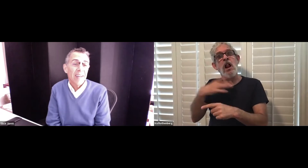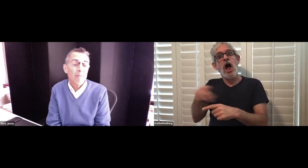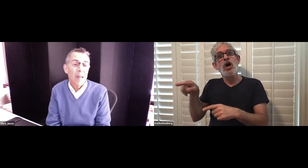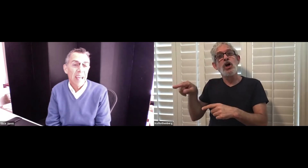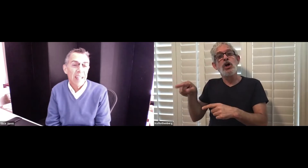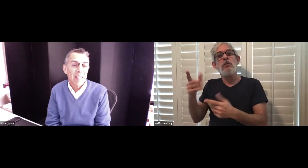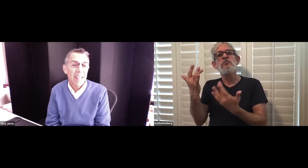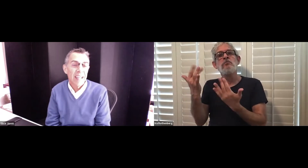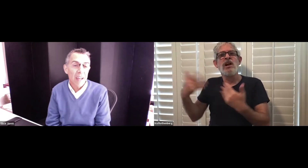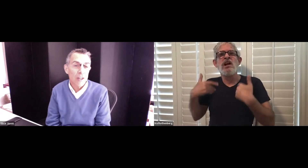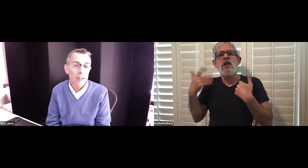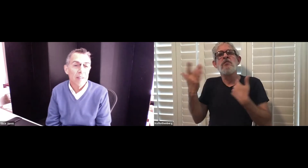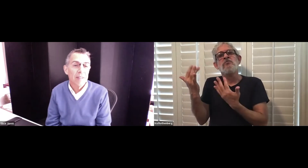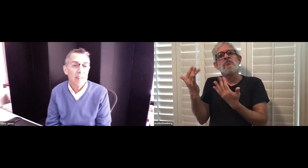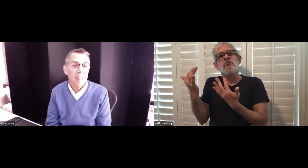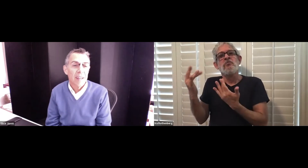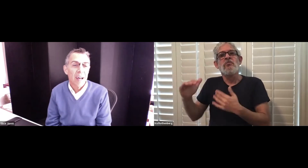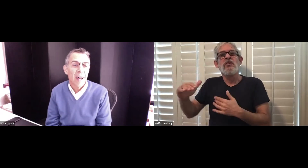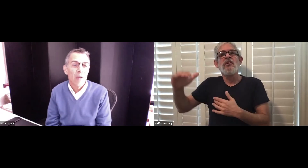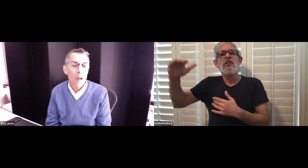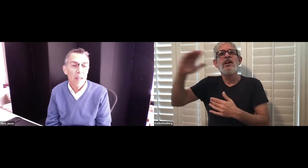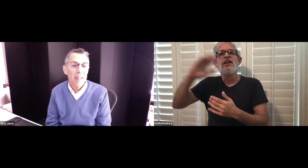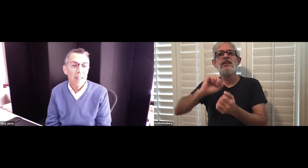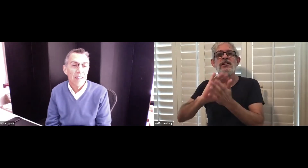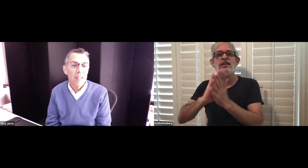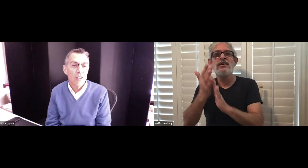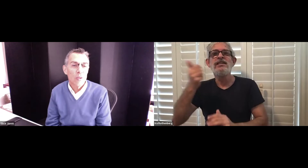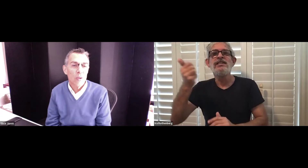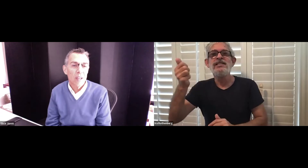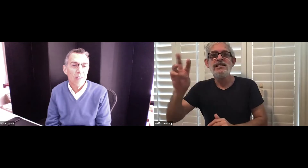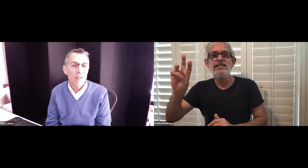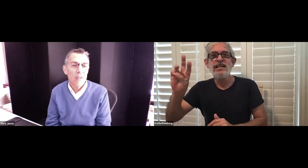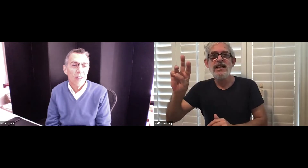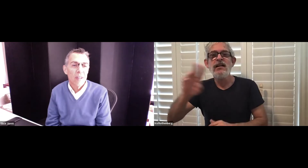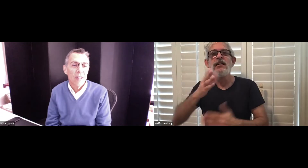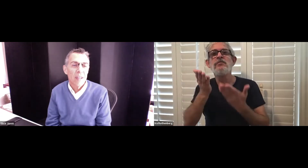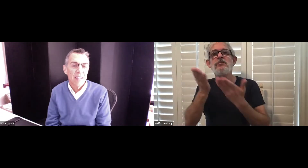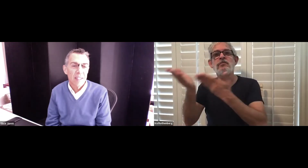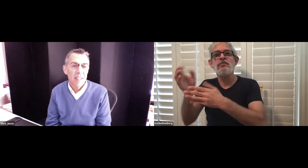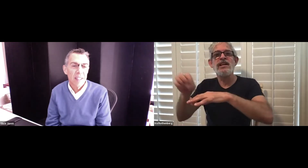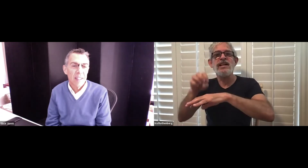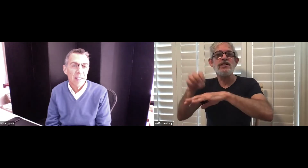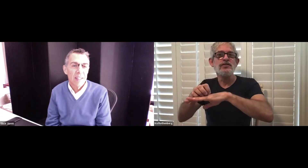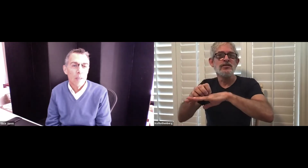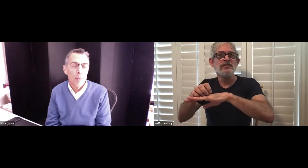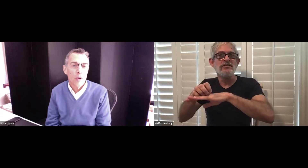And yet he liked her and waited until she was old enough at 16 to propose